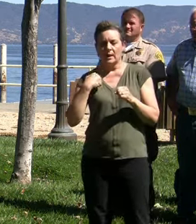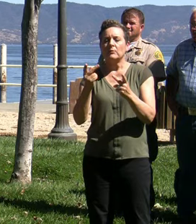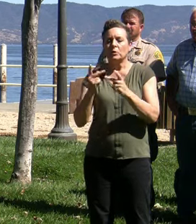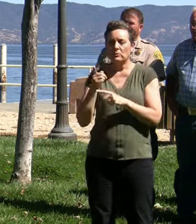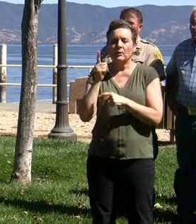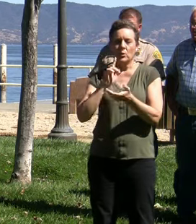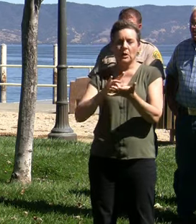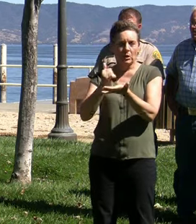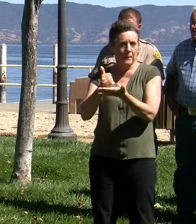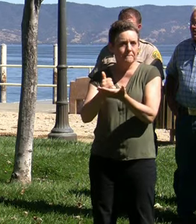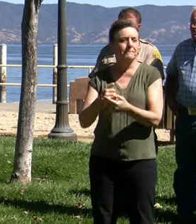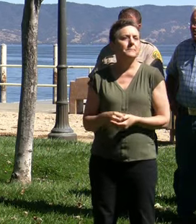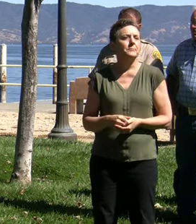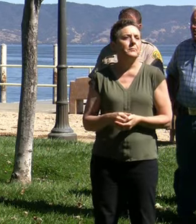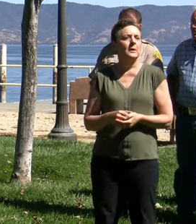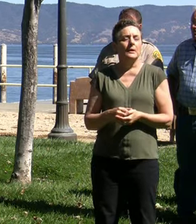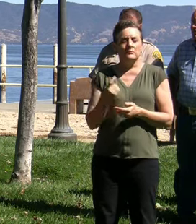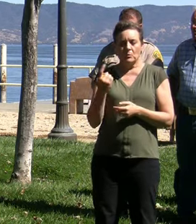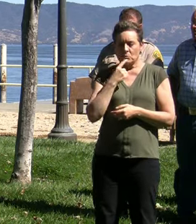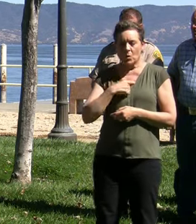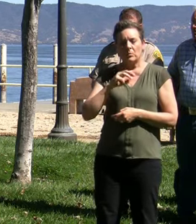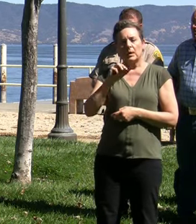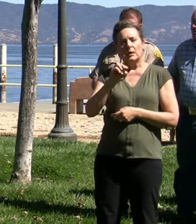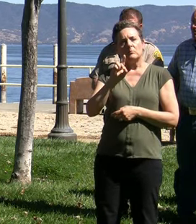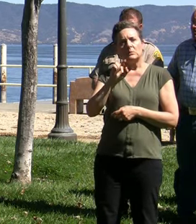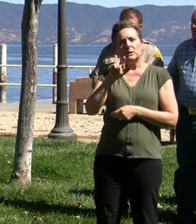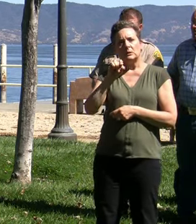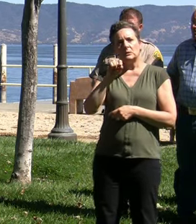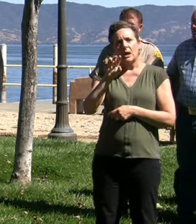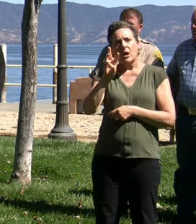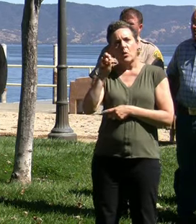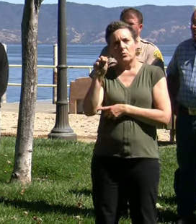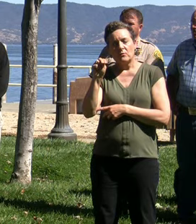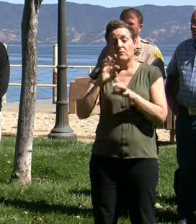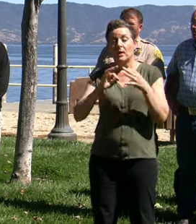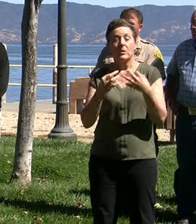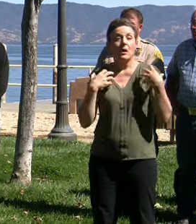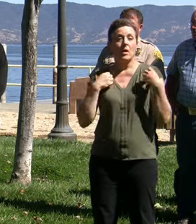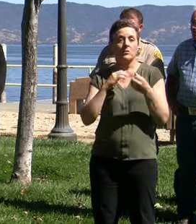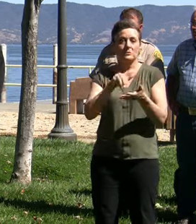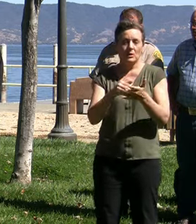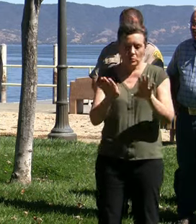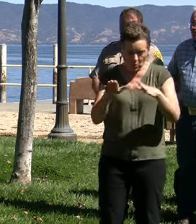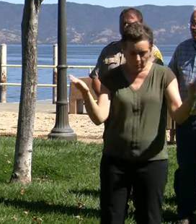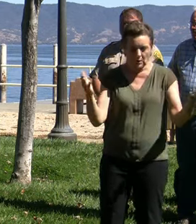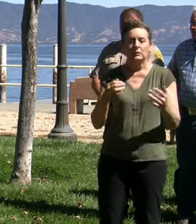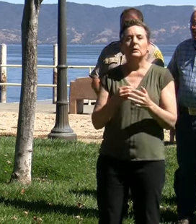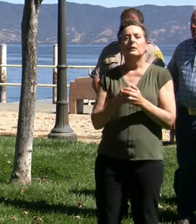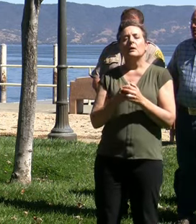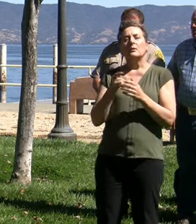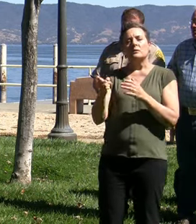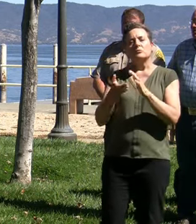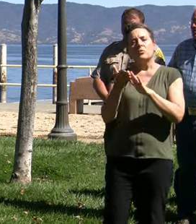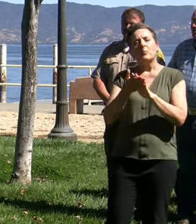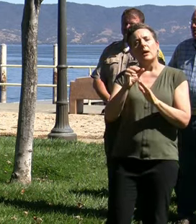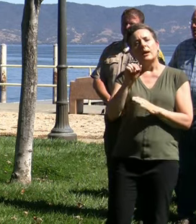I've also been told that the Middletown Family Health Center has reopened. That's good news. This is a clinic operated by Adventist Health,